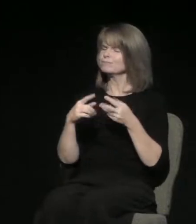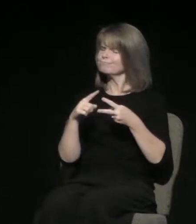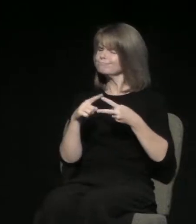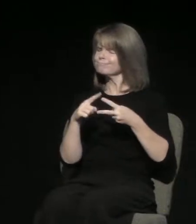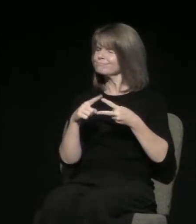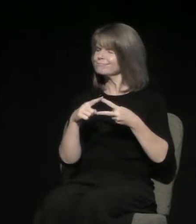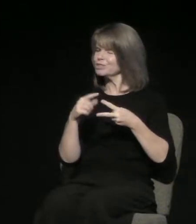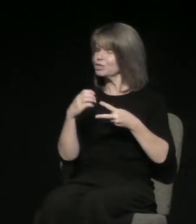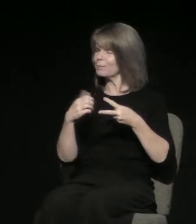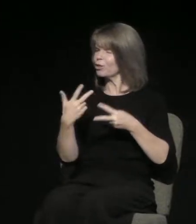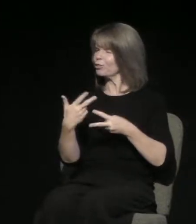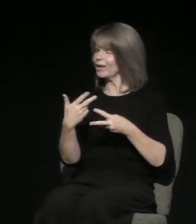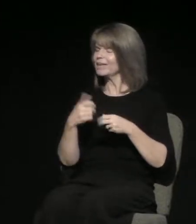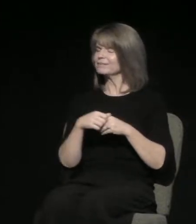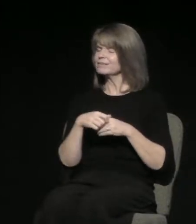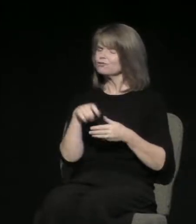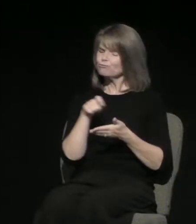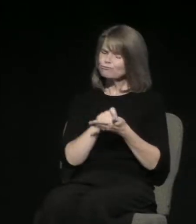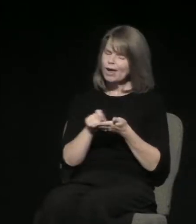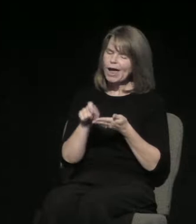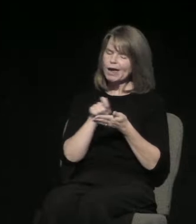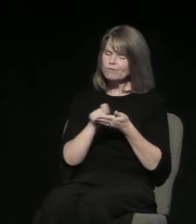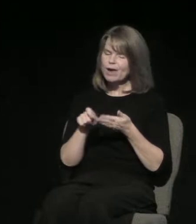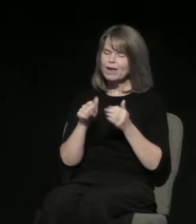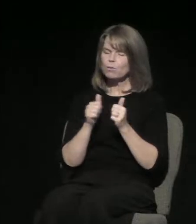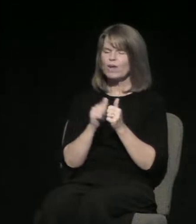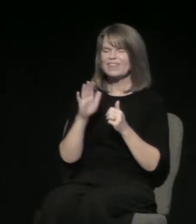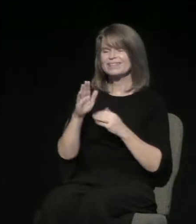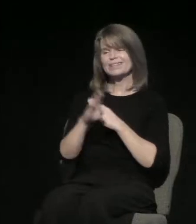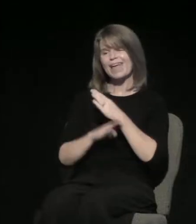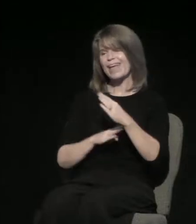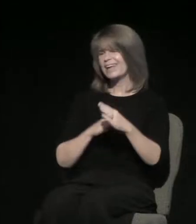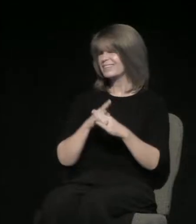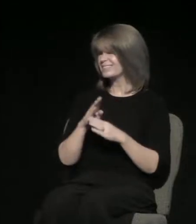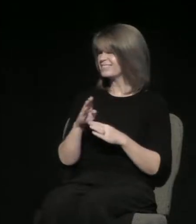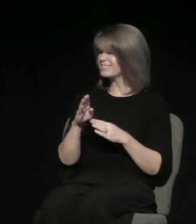Writing Those Words With His Broken Hands